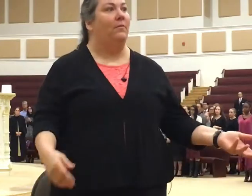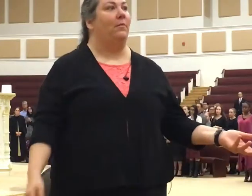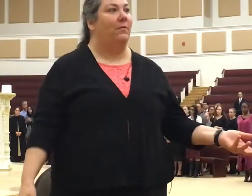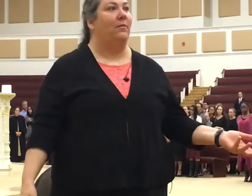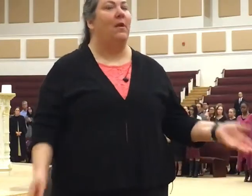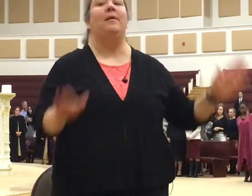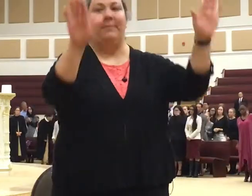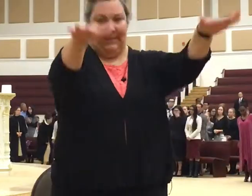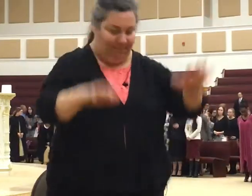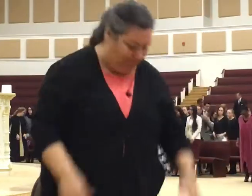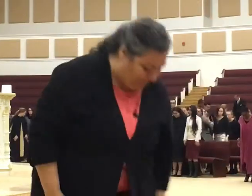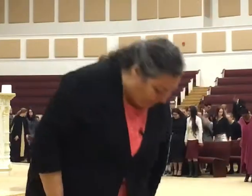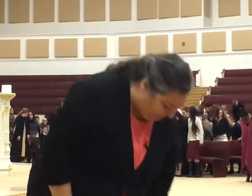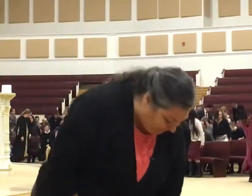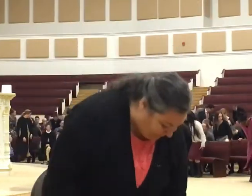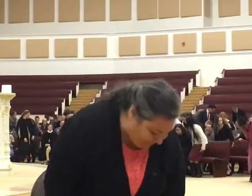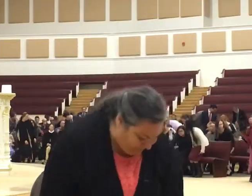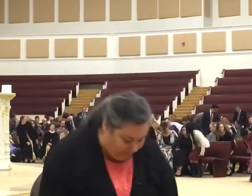You may be seated.